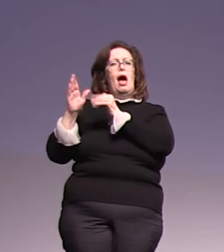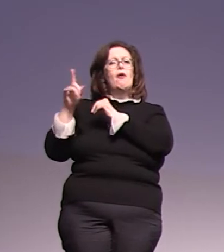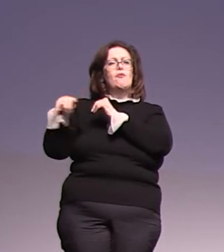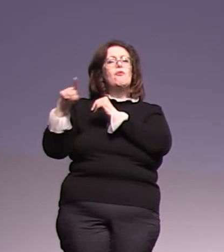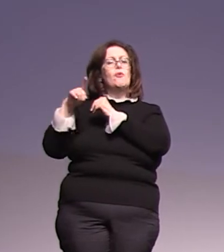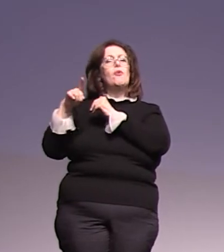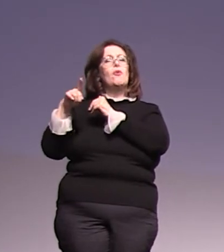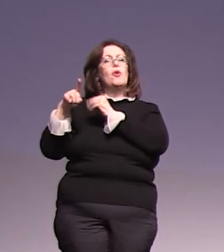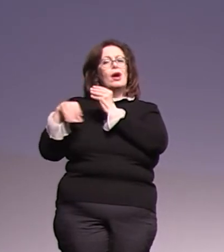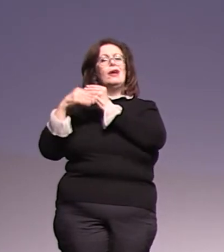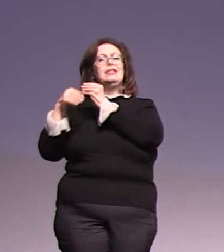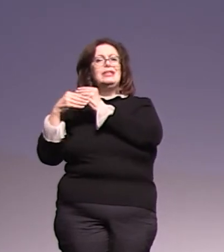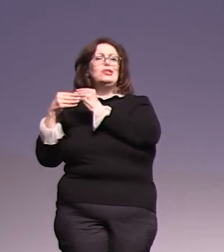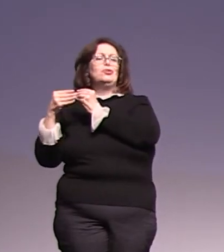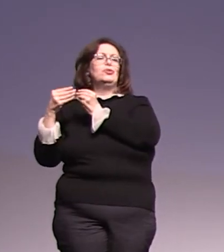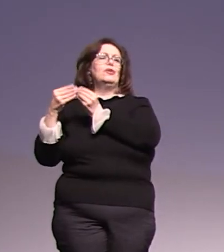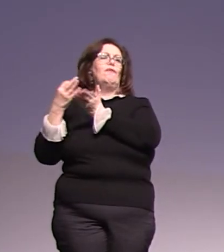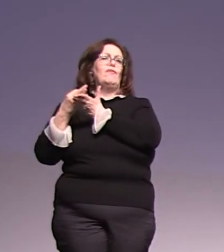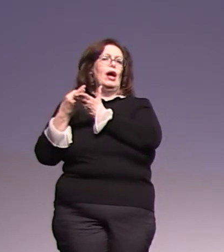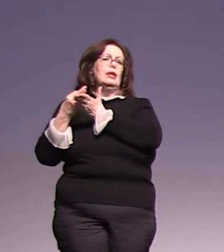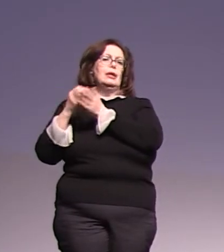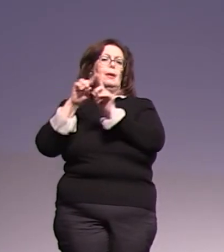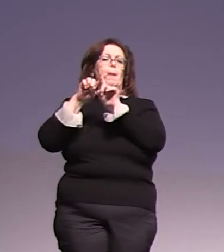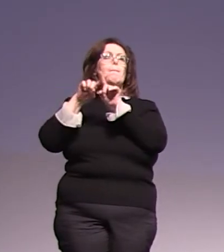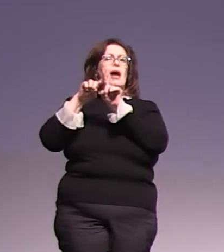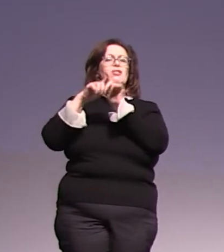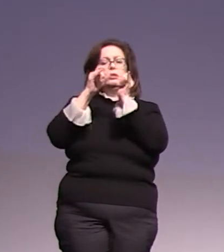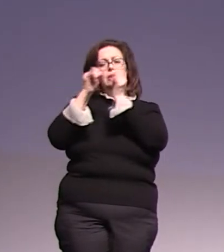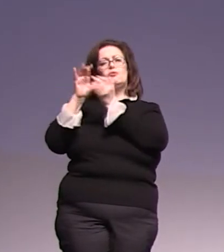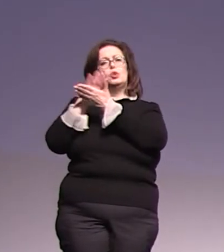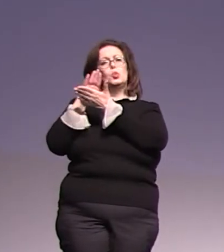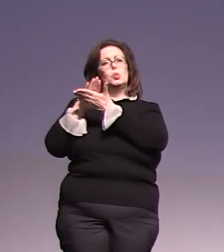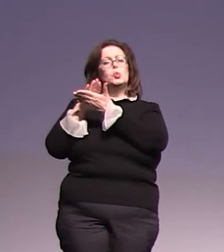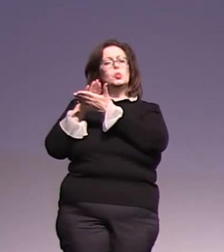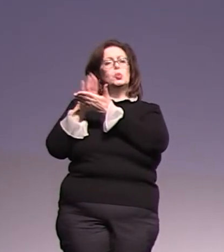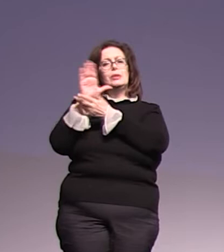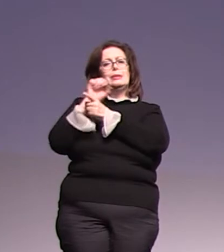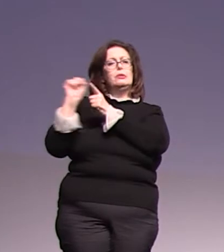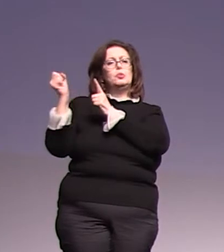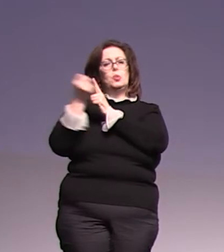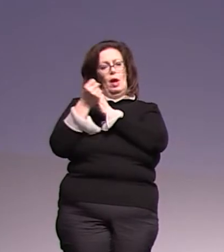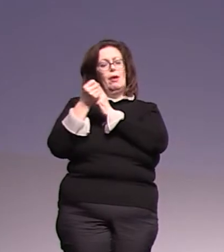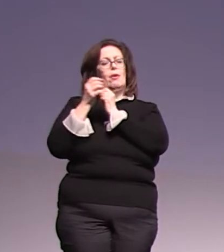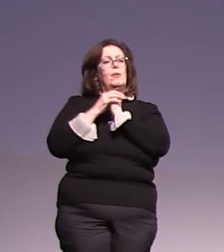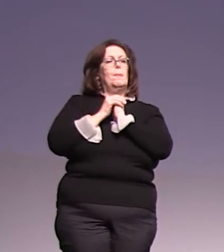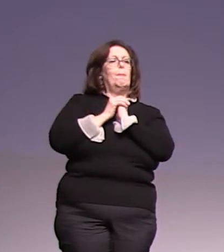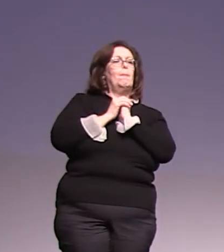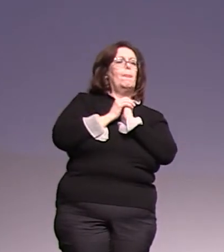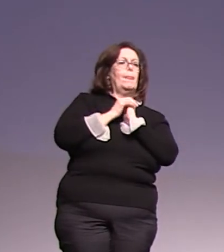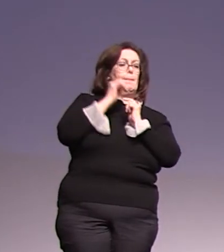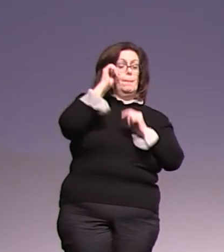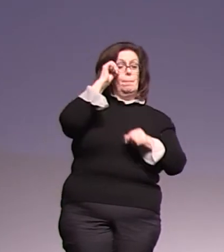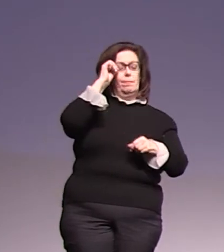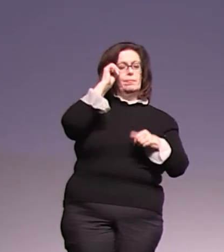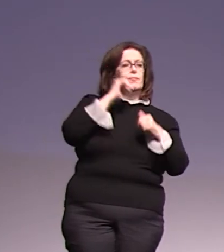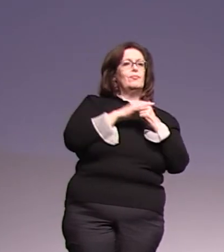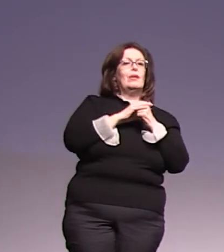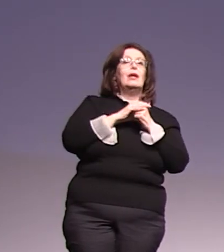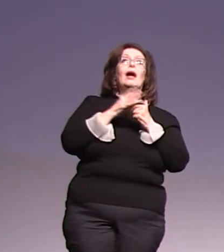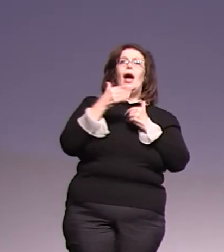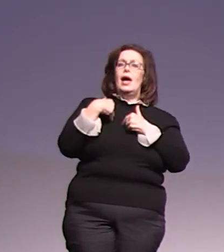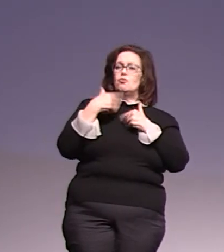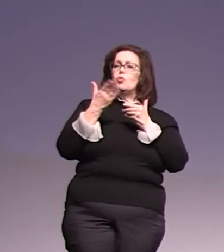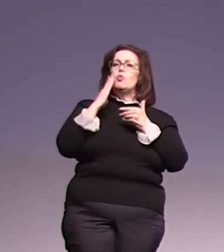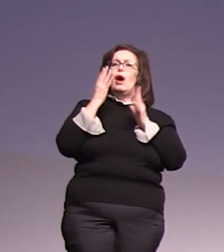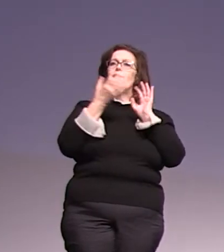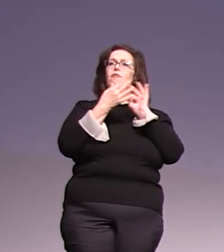some additional funding to support in a way that maybe is not as equal right now. So I think there's a lot of things, and that's part of where we're collecting this level of feedback. It